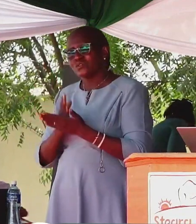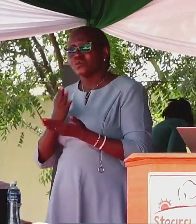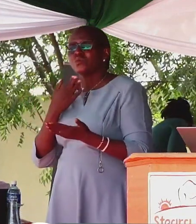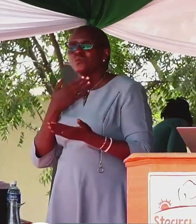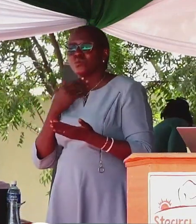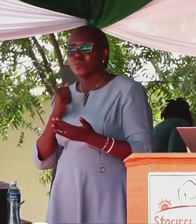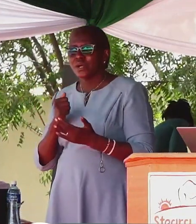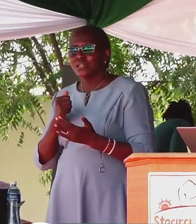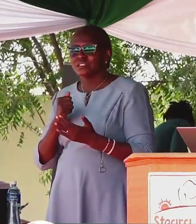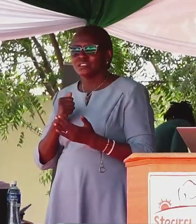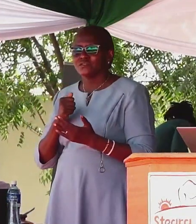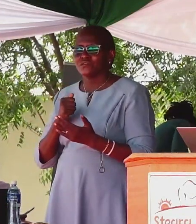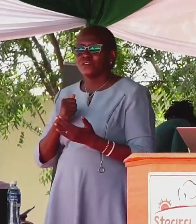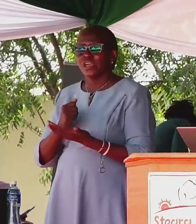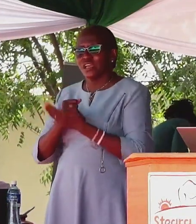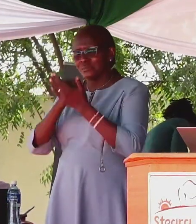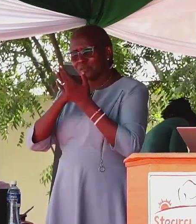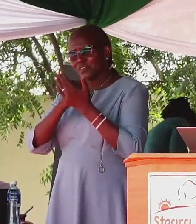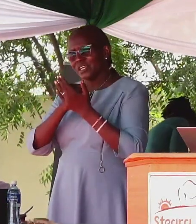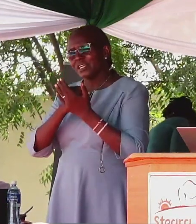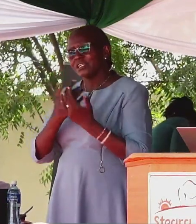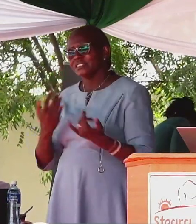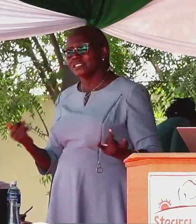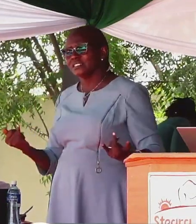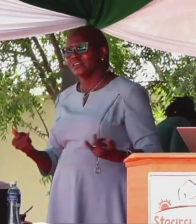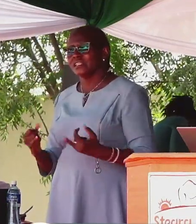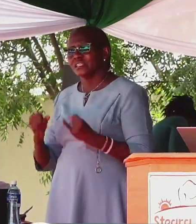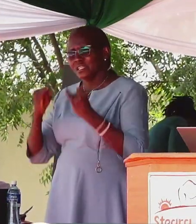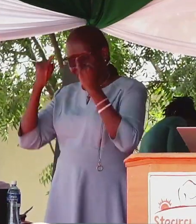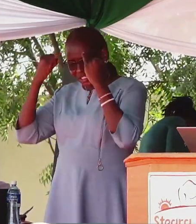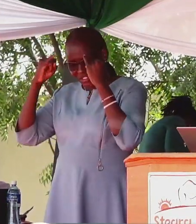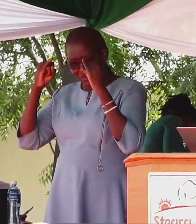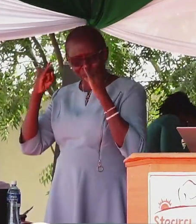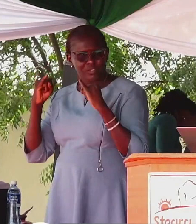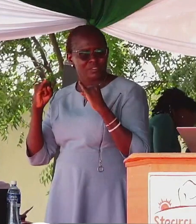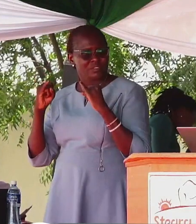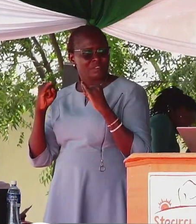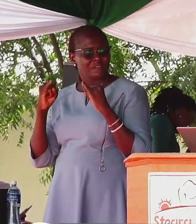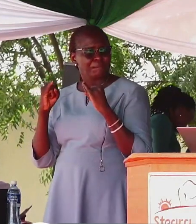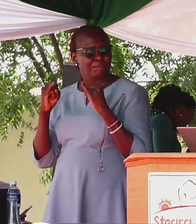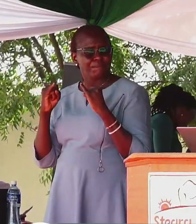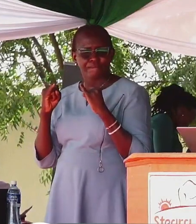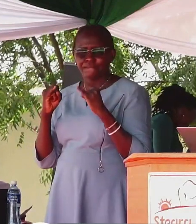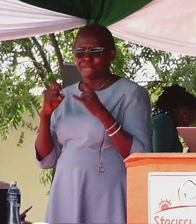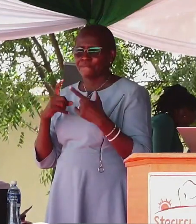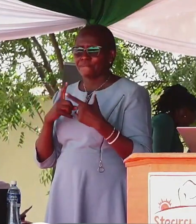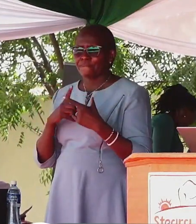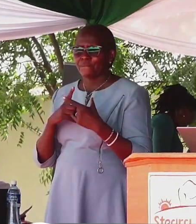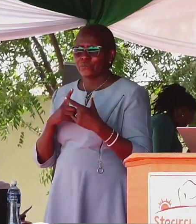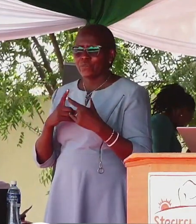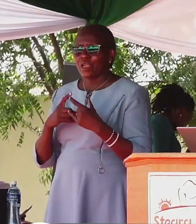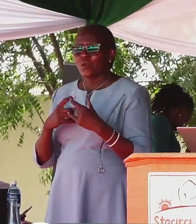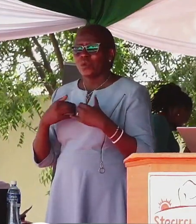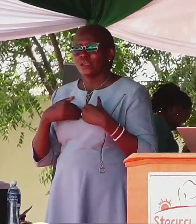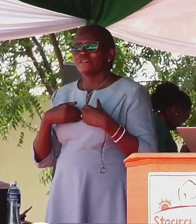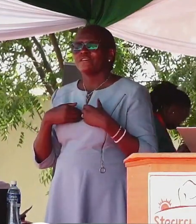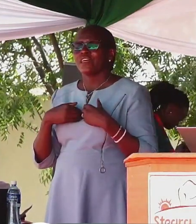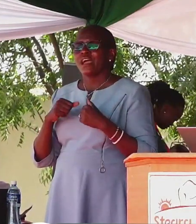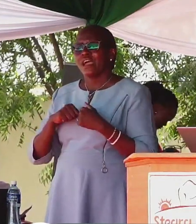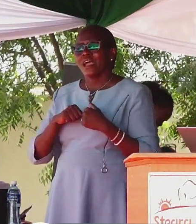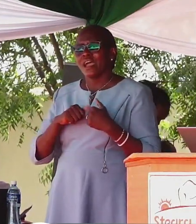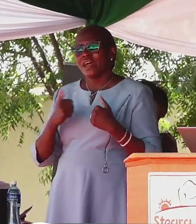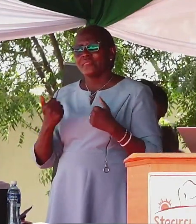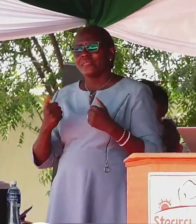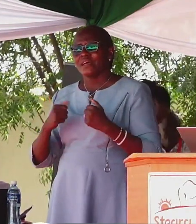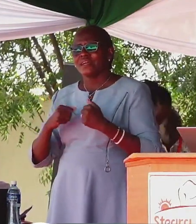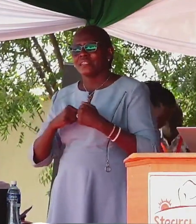of childcare issues in all the counties. Oscar, this I must mention. And then also the issue of the